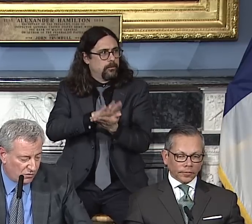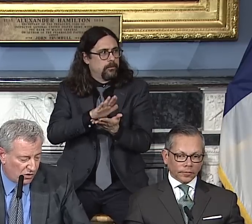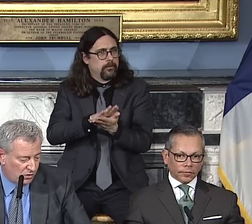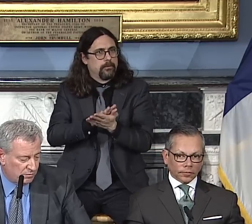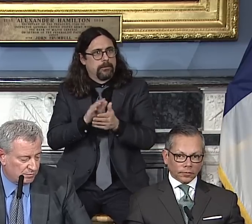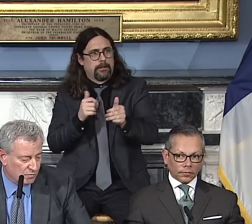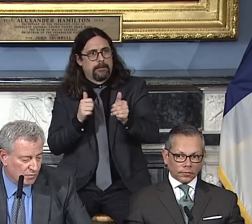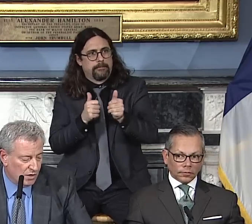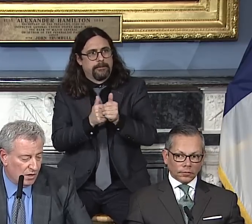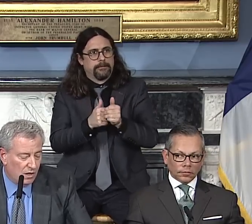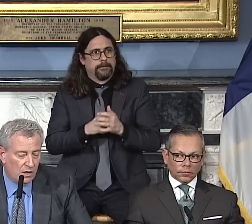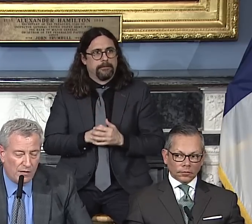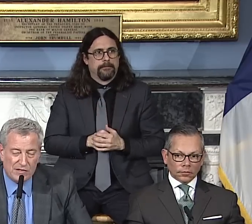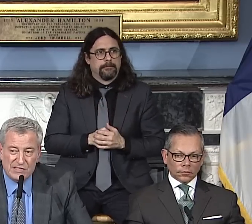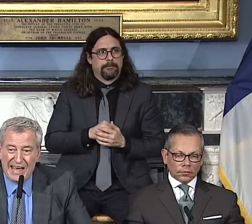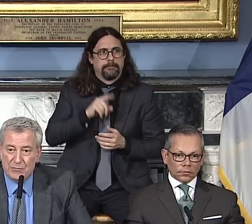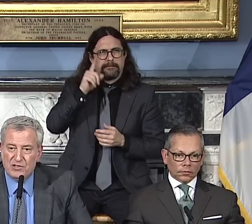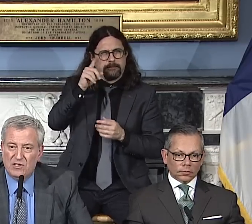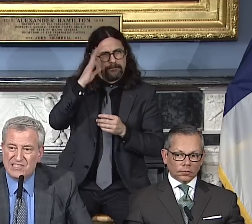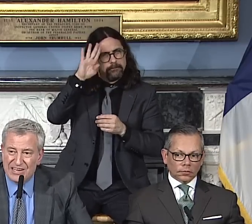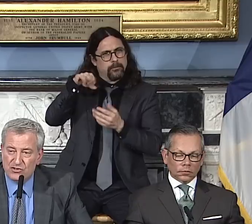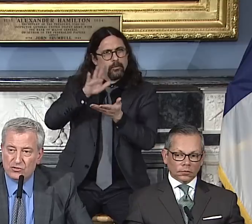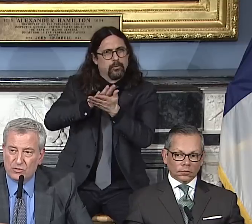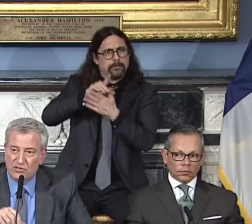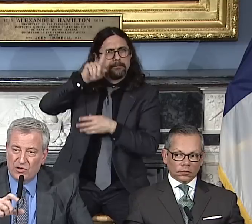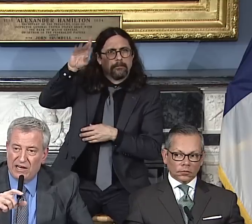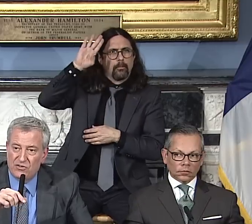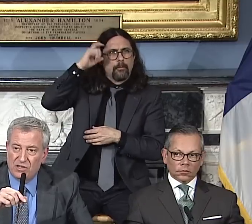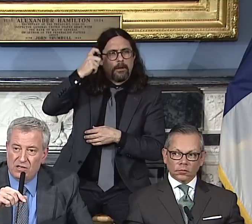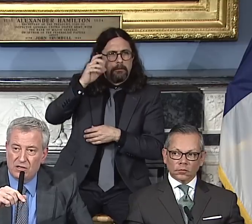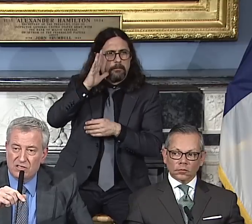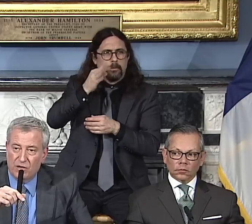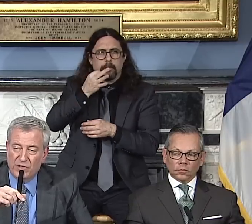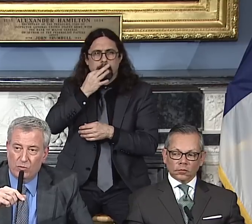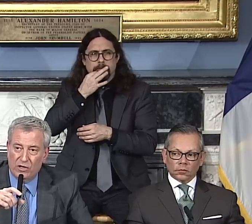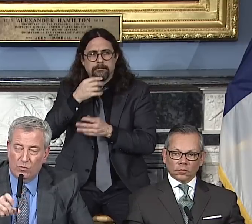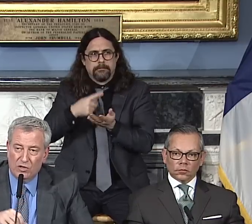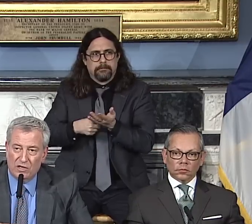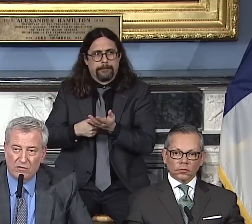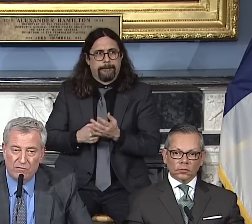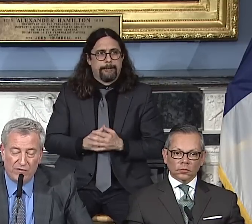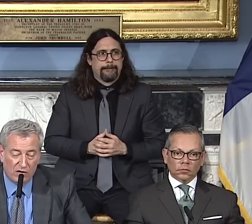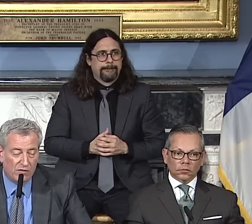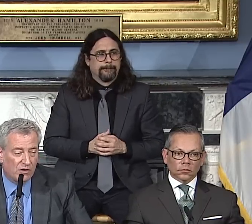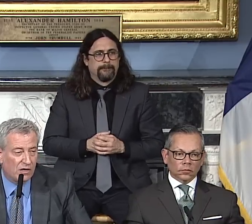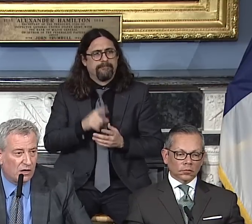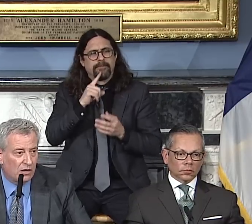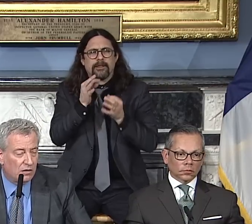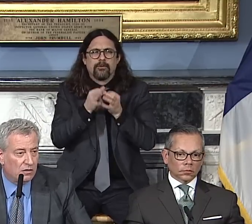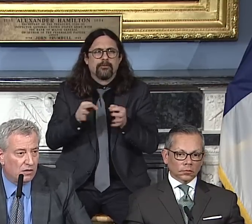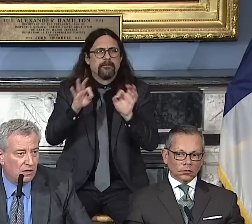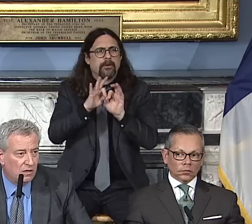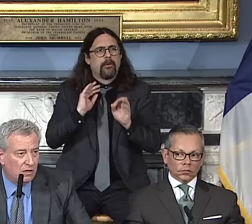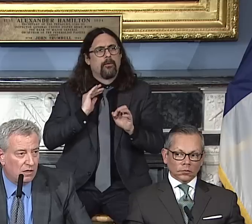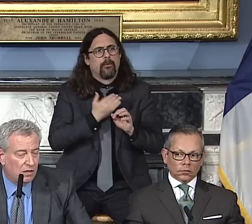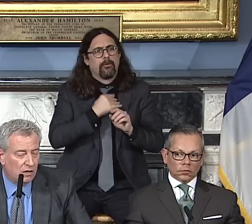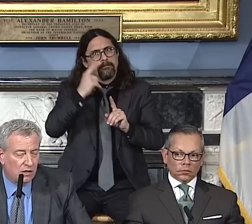first overall, and this is absolutely essential to our strategy and something we are working very, very